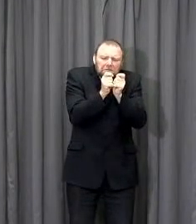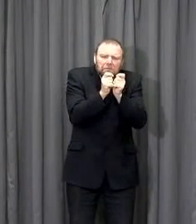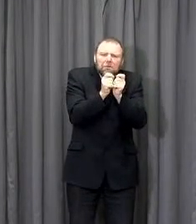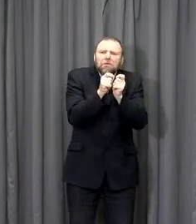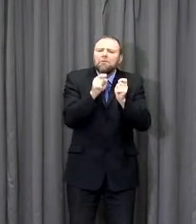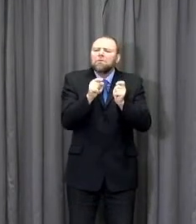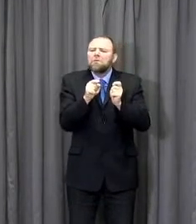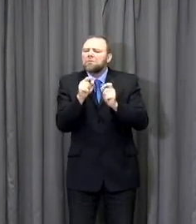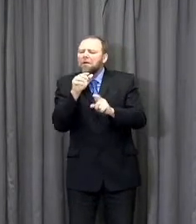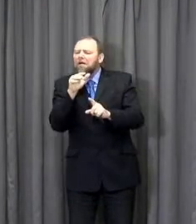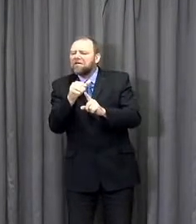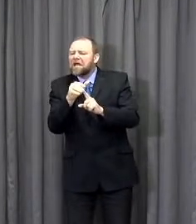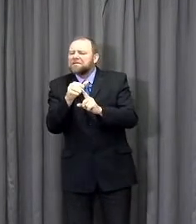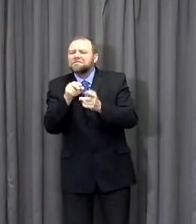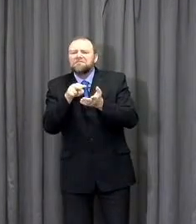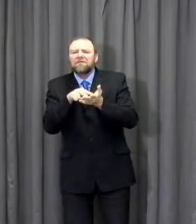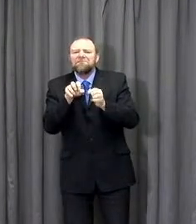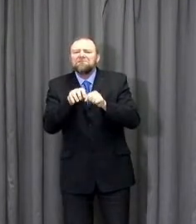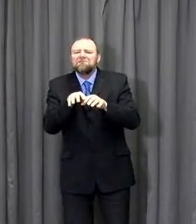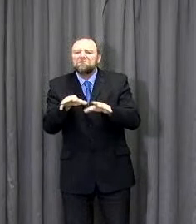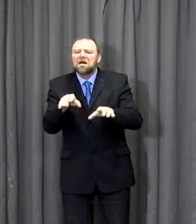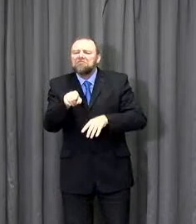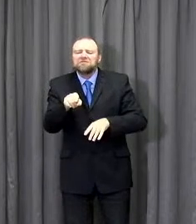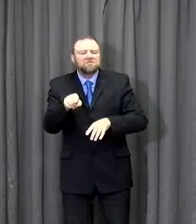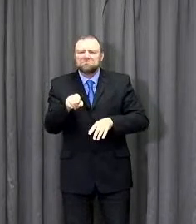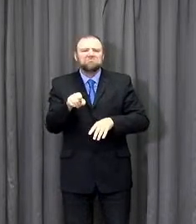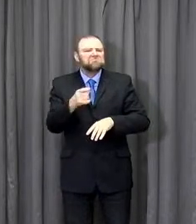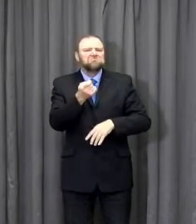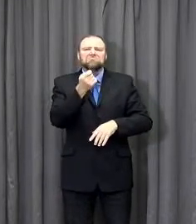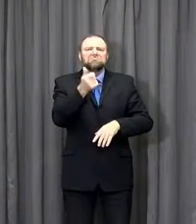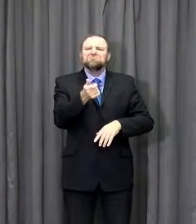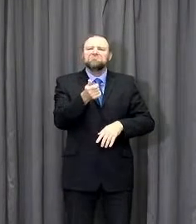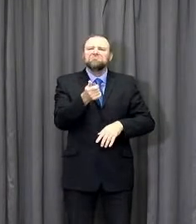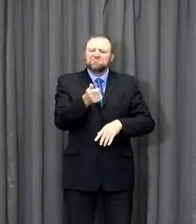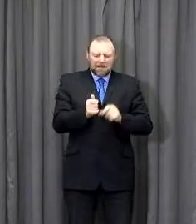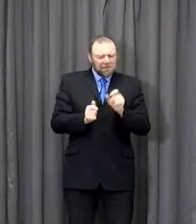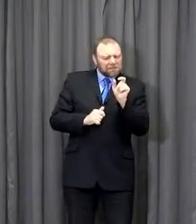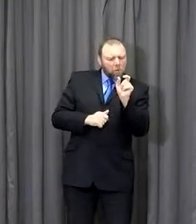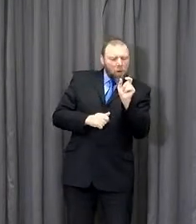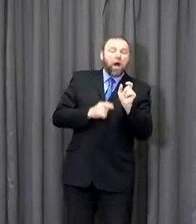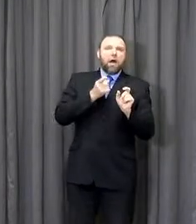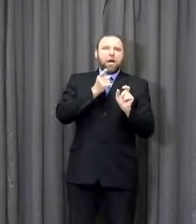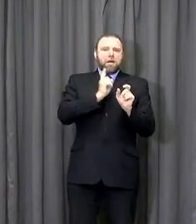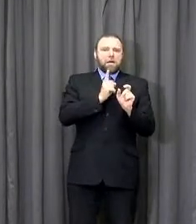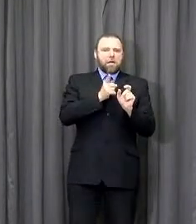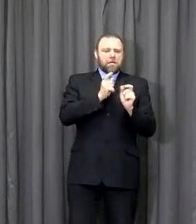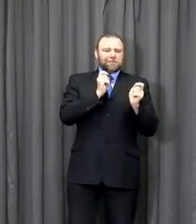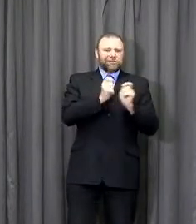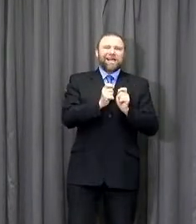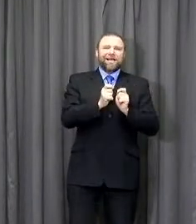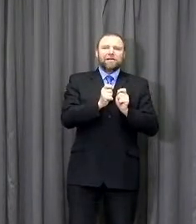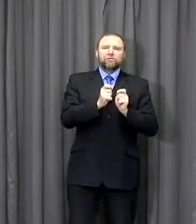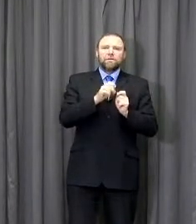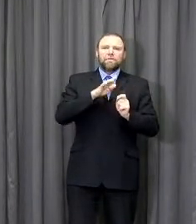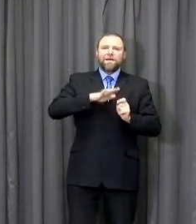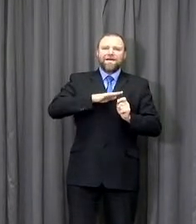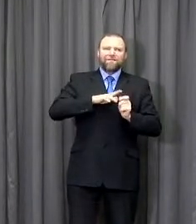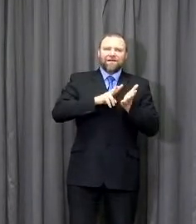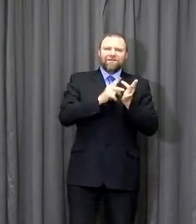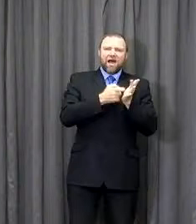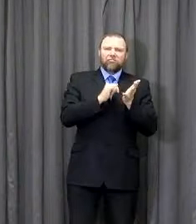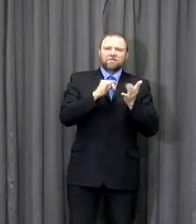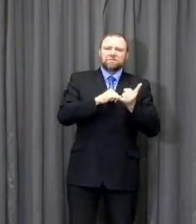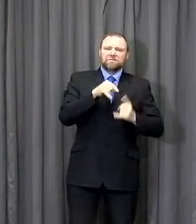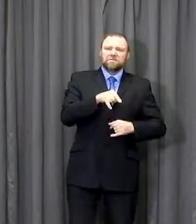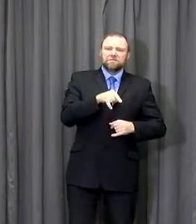no effect on the virus, and only a small minority of them are important and change the way the virus behaves. Some could change